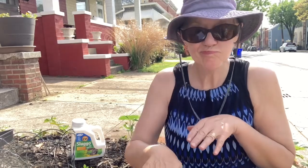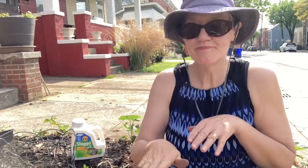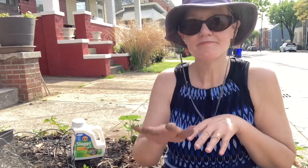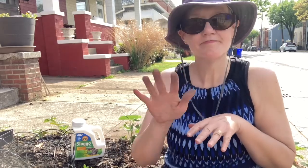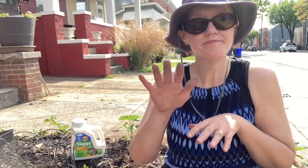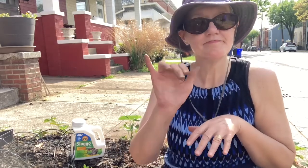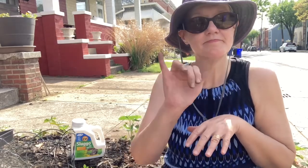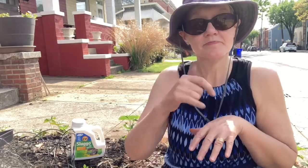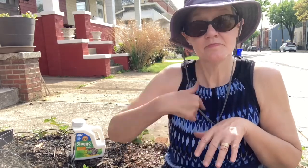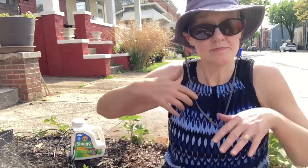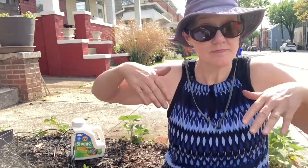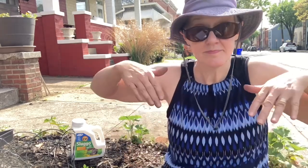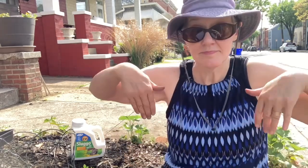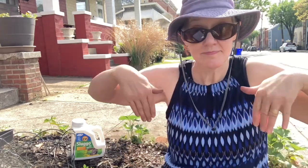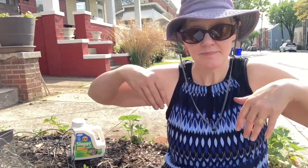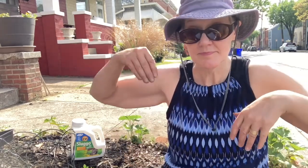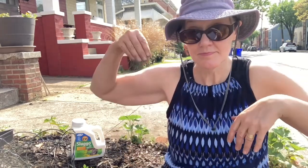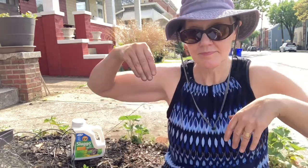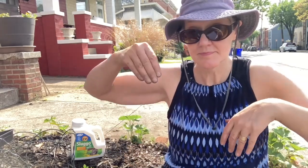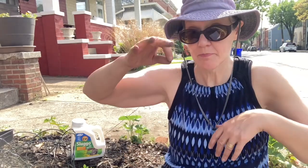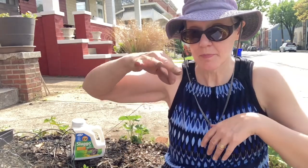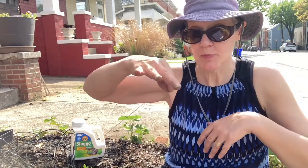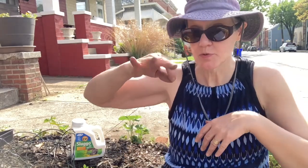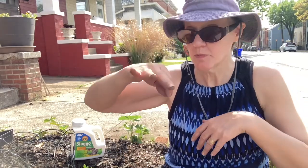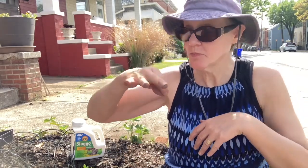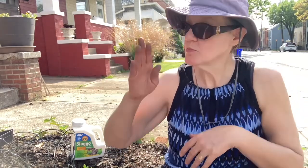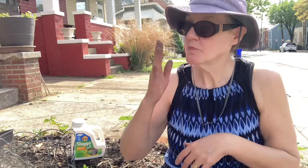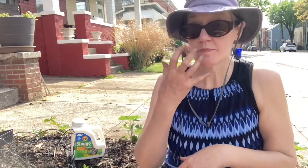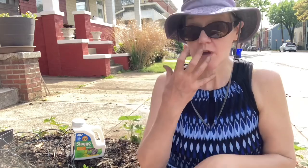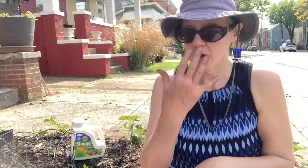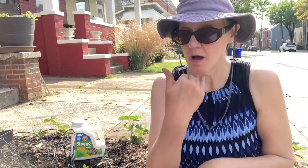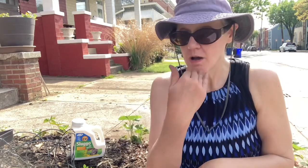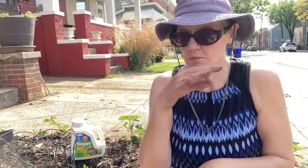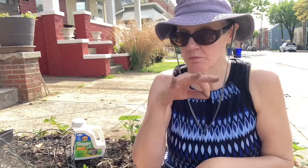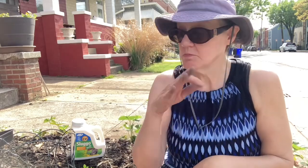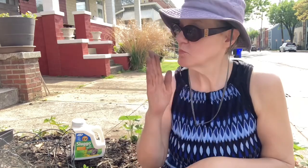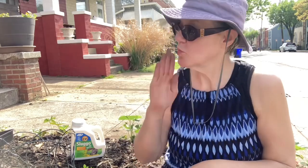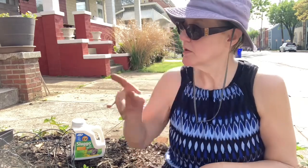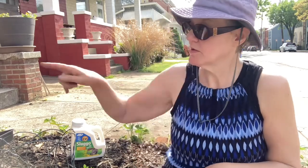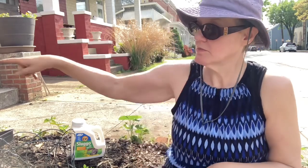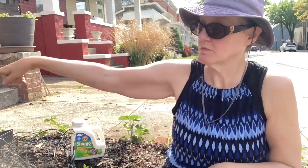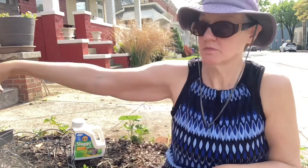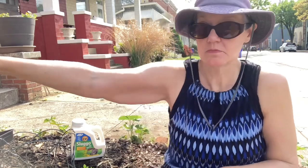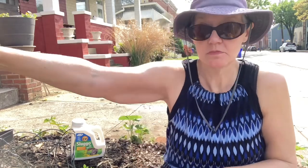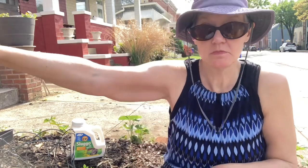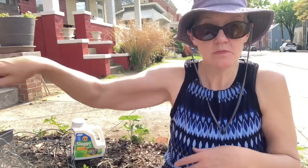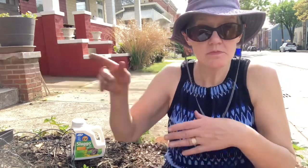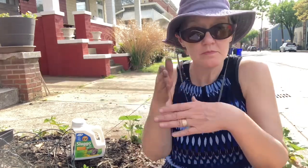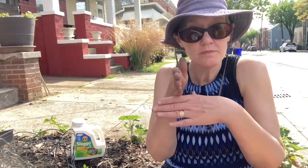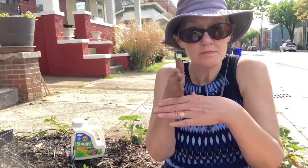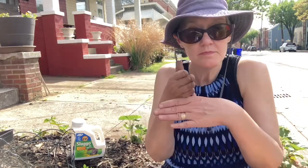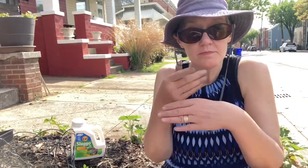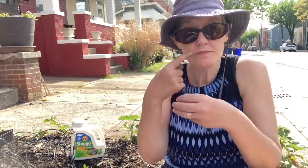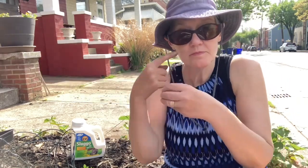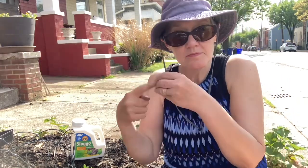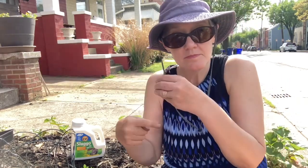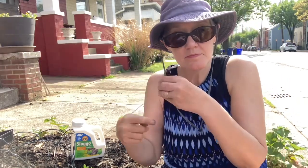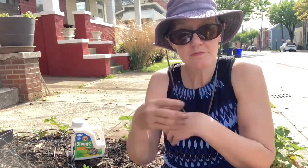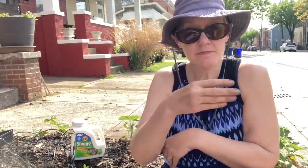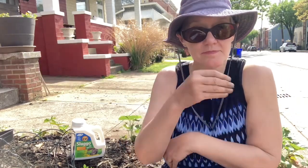I don't want to accidentally step on them. For example, I haven't yet planted my peppers. Hot peppers are going to go between